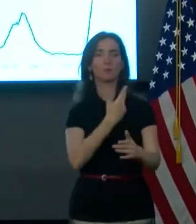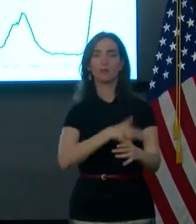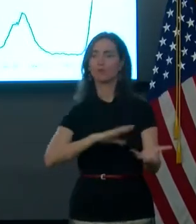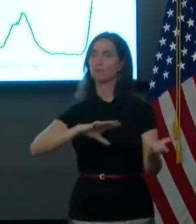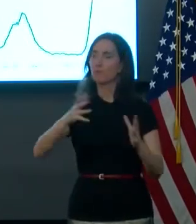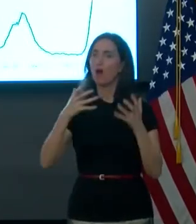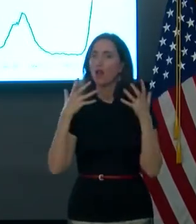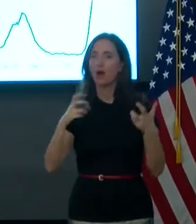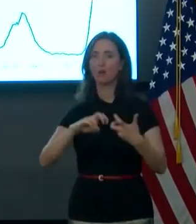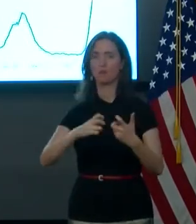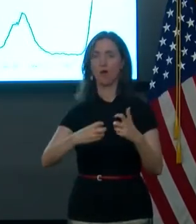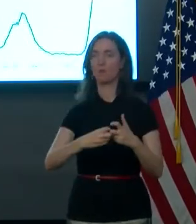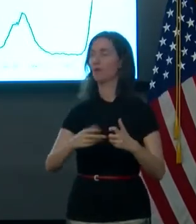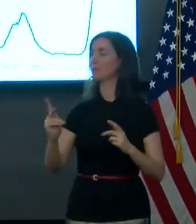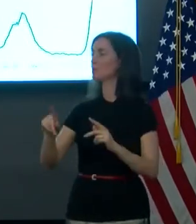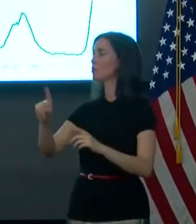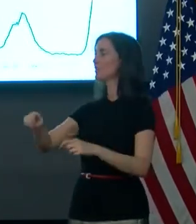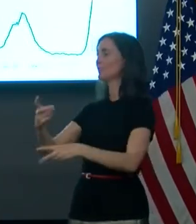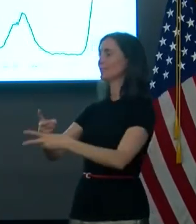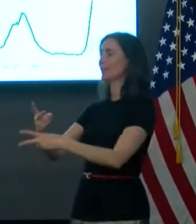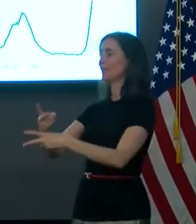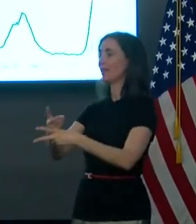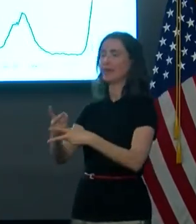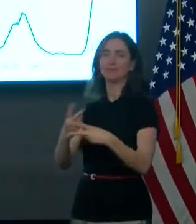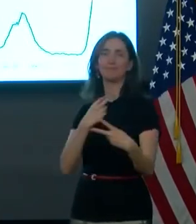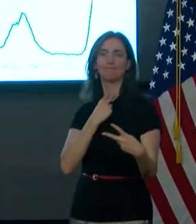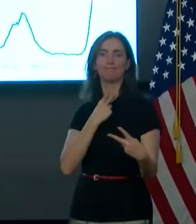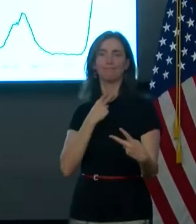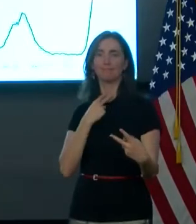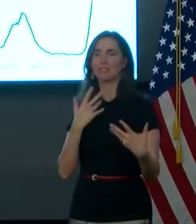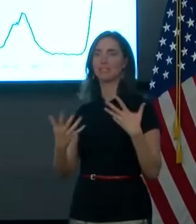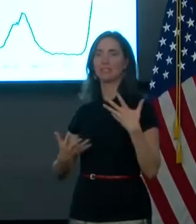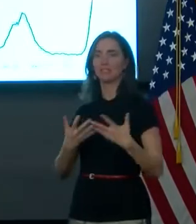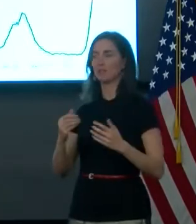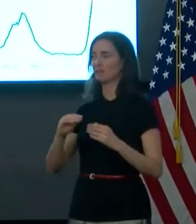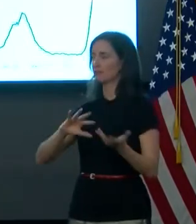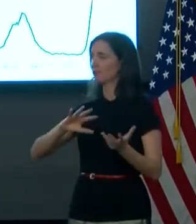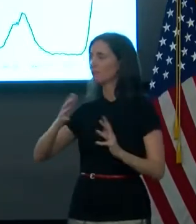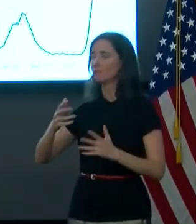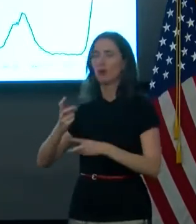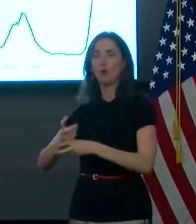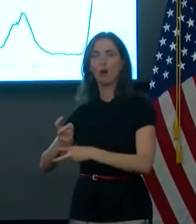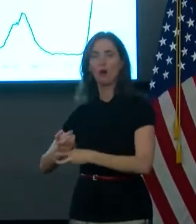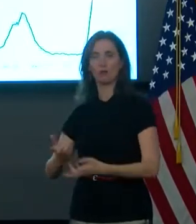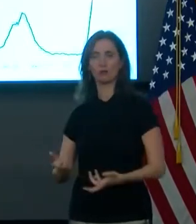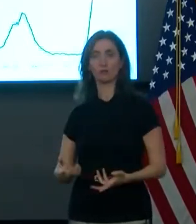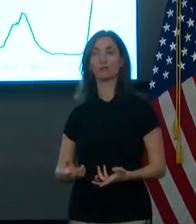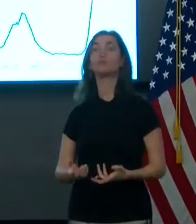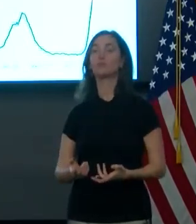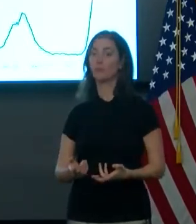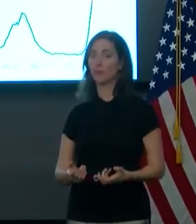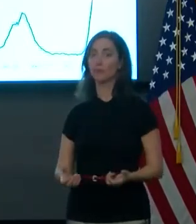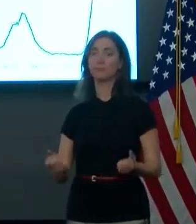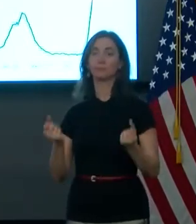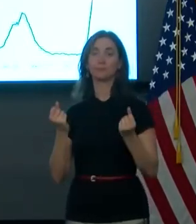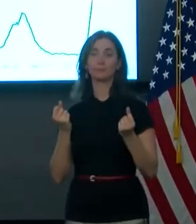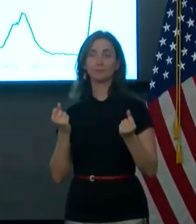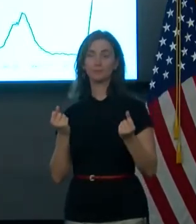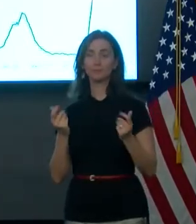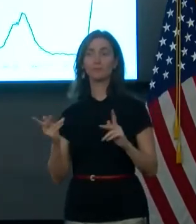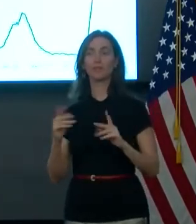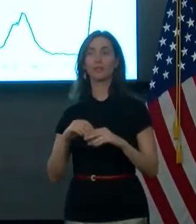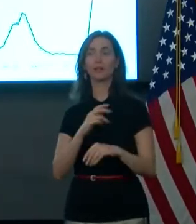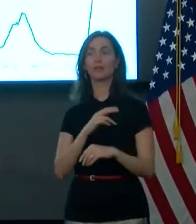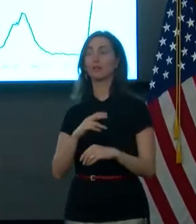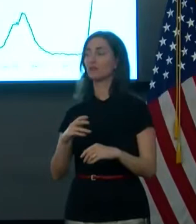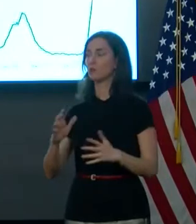and impacting the care that they're able to provide patients. Again, we have an unprecedented number. It's up to 58 hospitals have